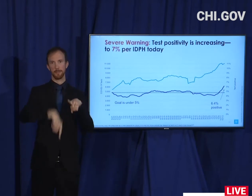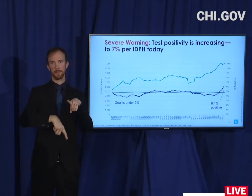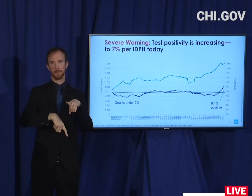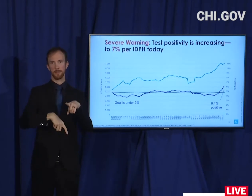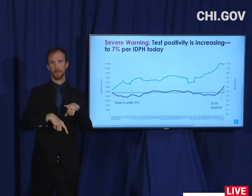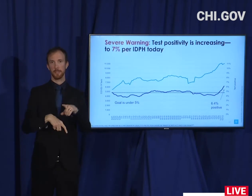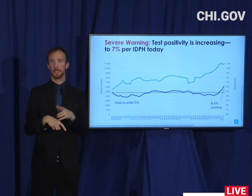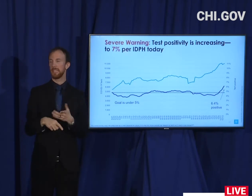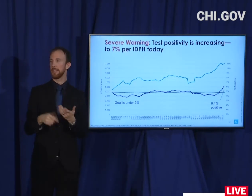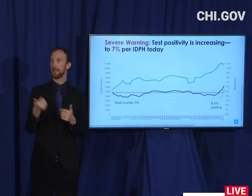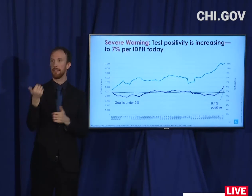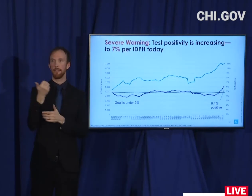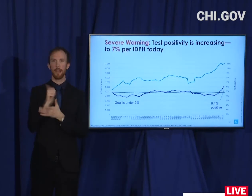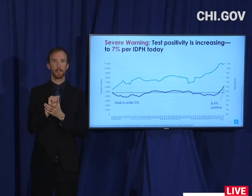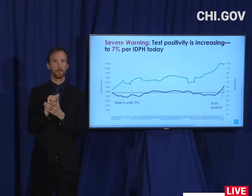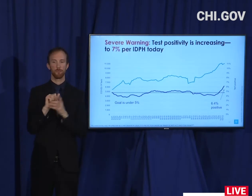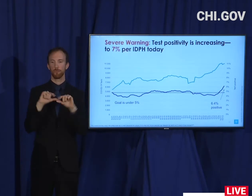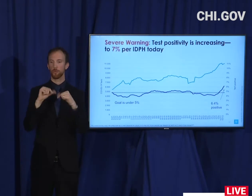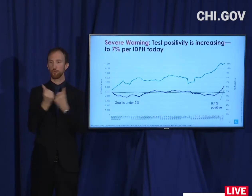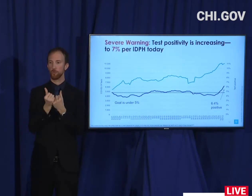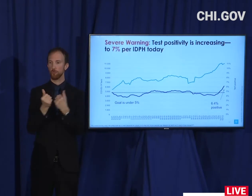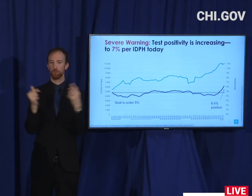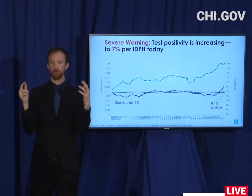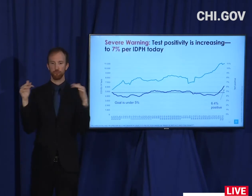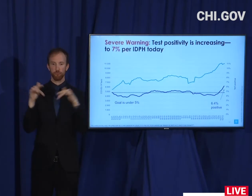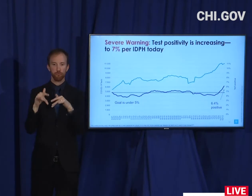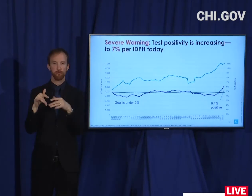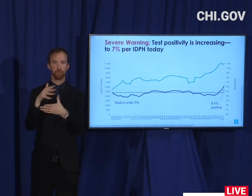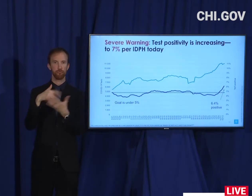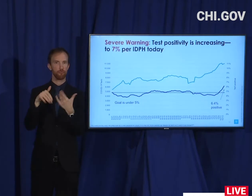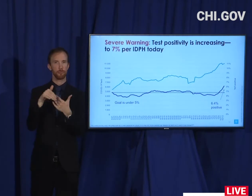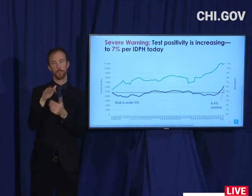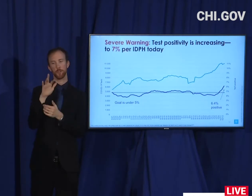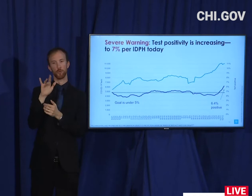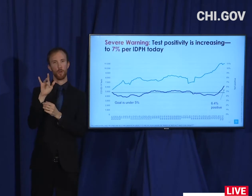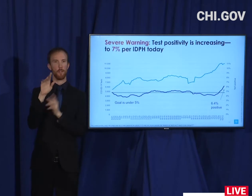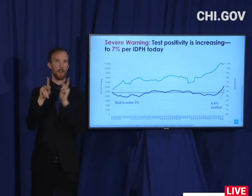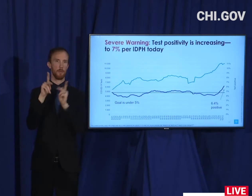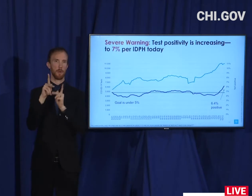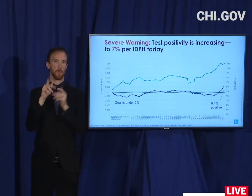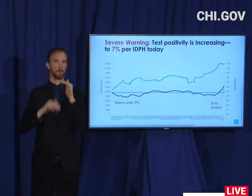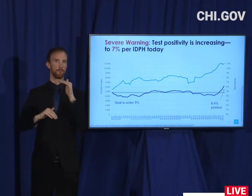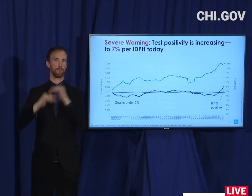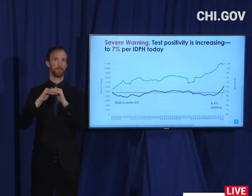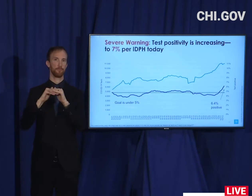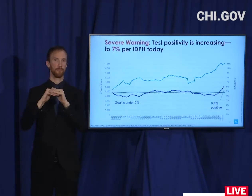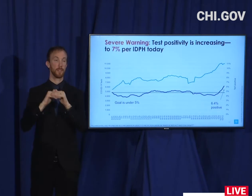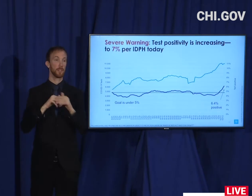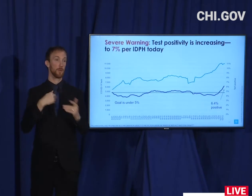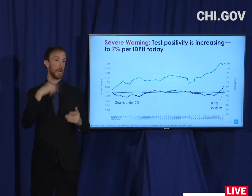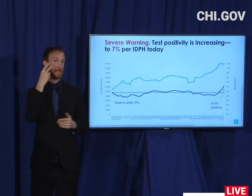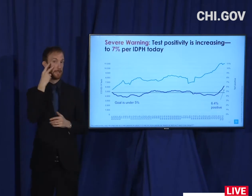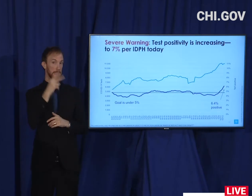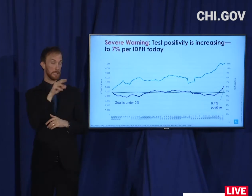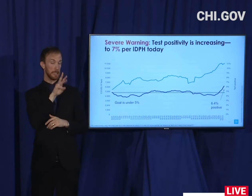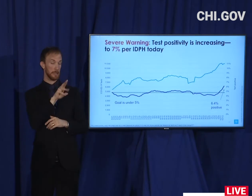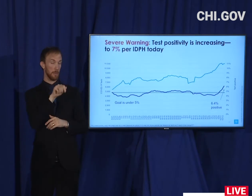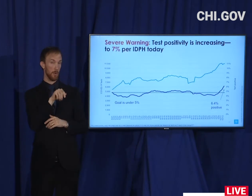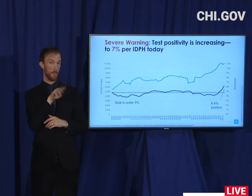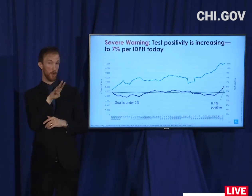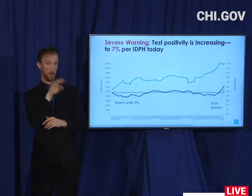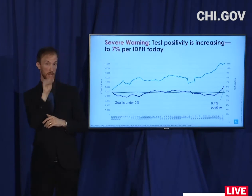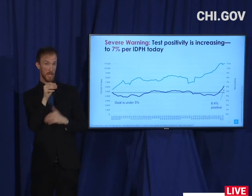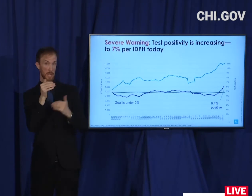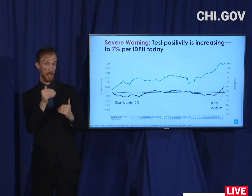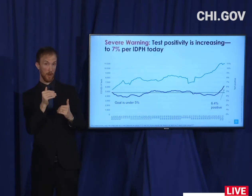25% capacity. There's additional details. And when I'm looking at 6.4% positivity in our numbers today and already seeing